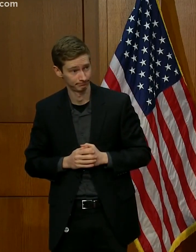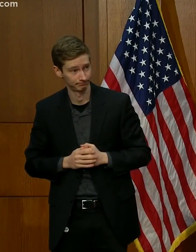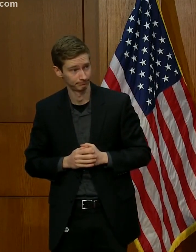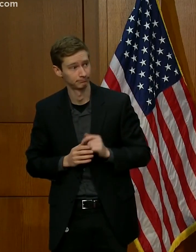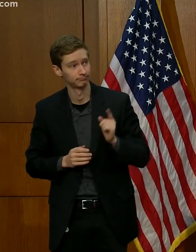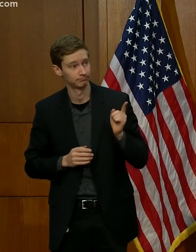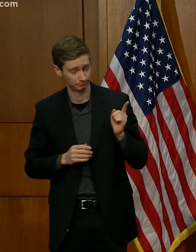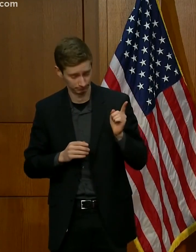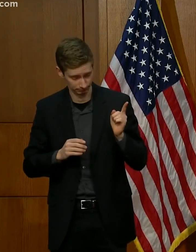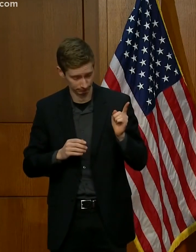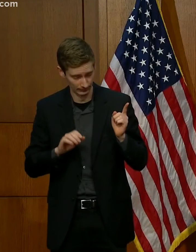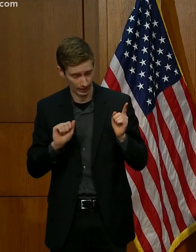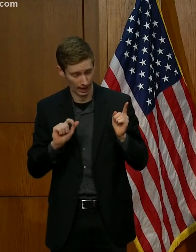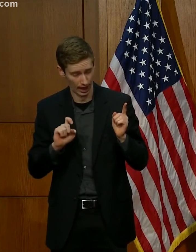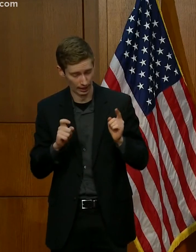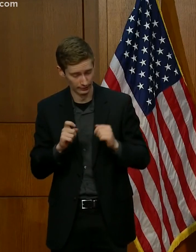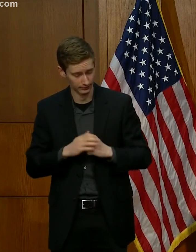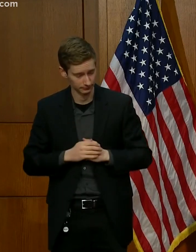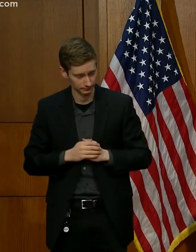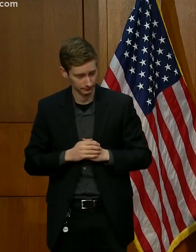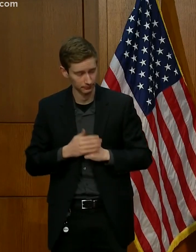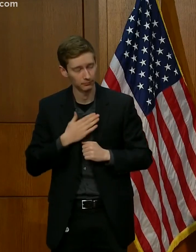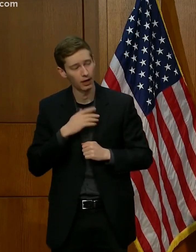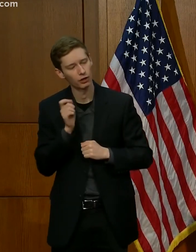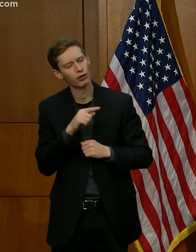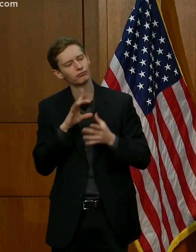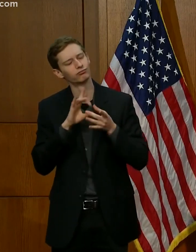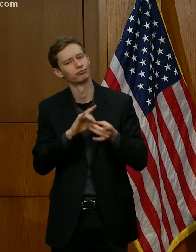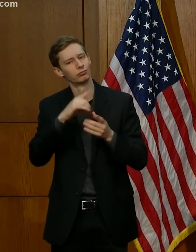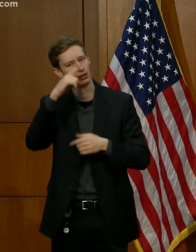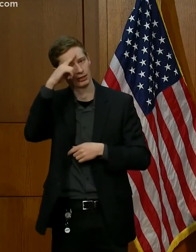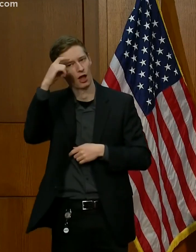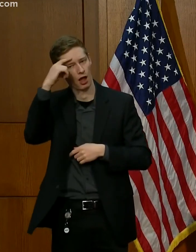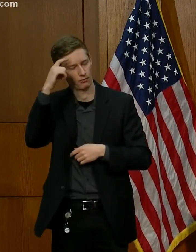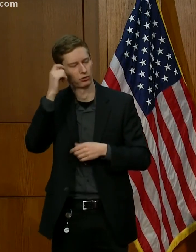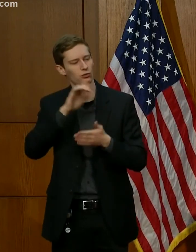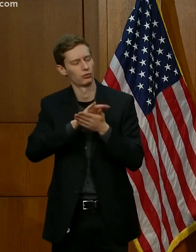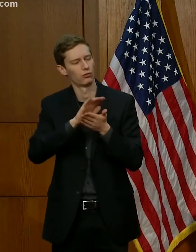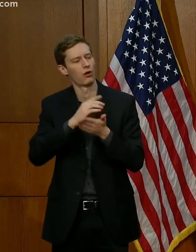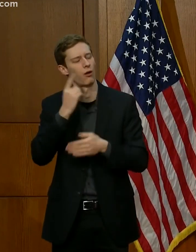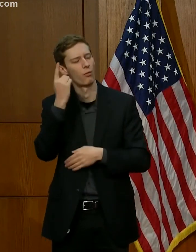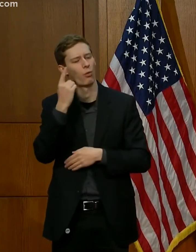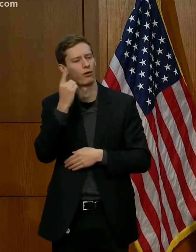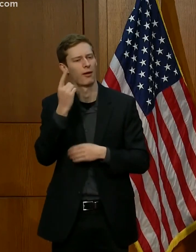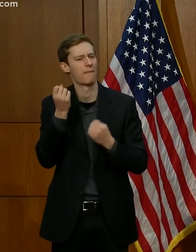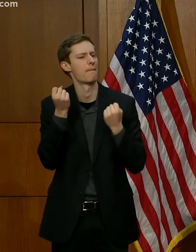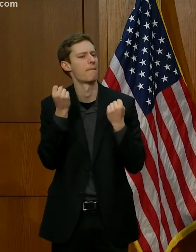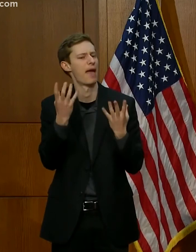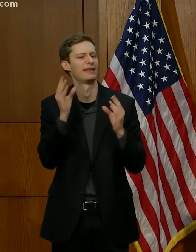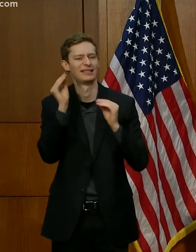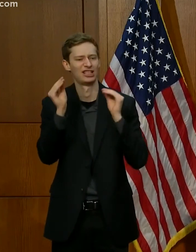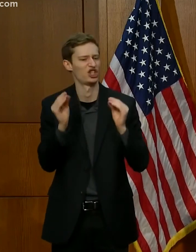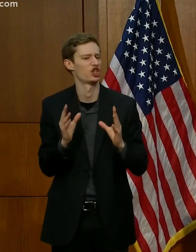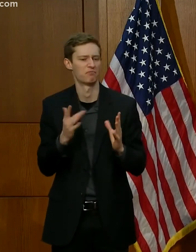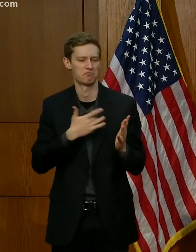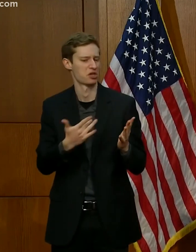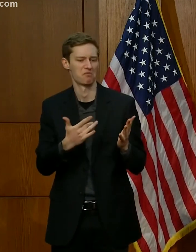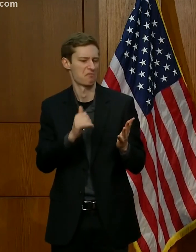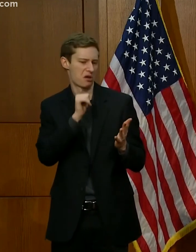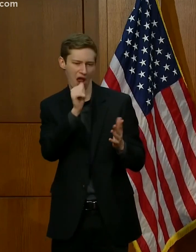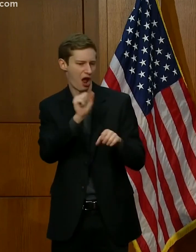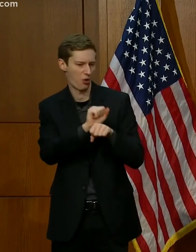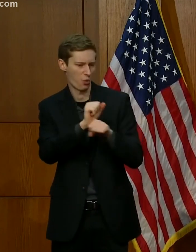Hey, Governor. My question is about the summer school. Wondering, a lot of teachers wouldn't typically work during those summer months. So do you